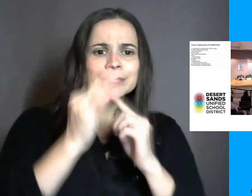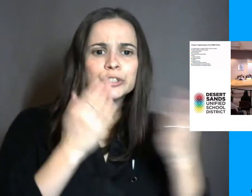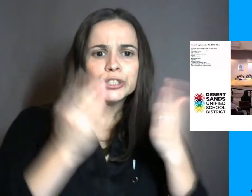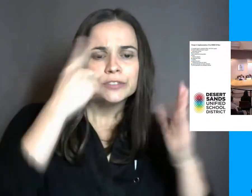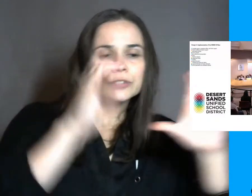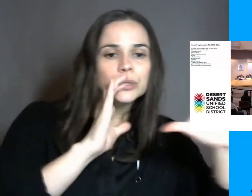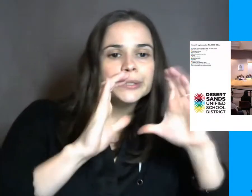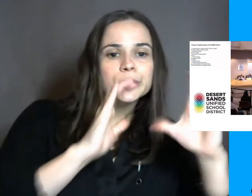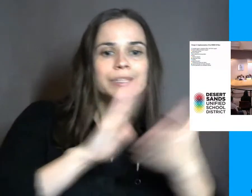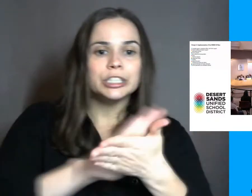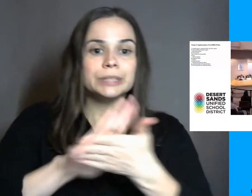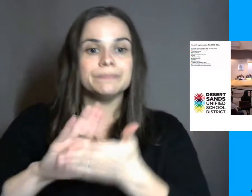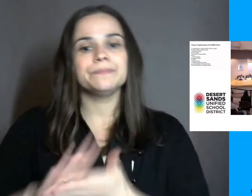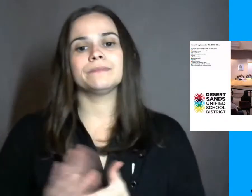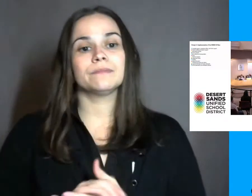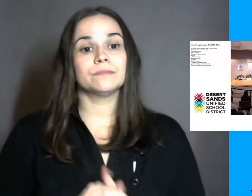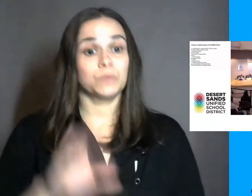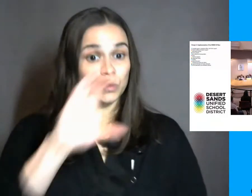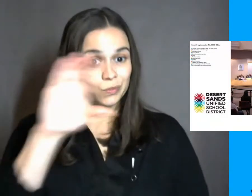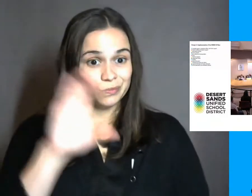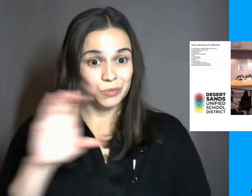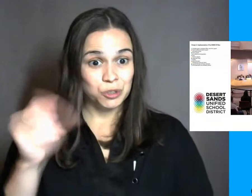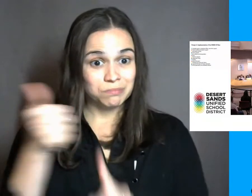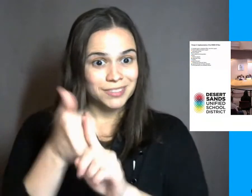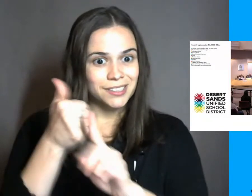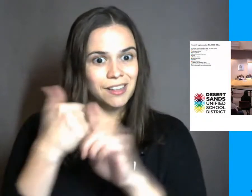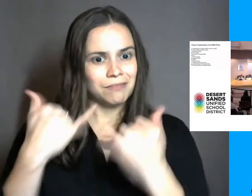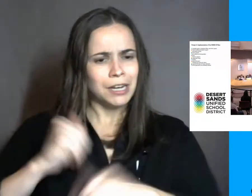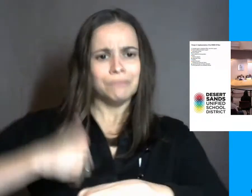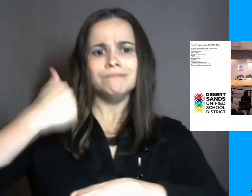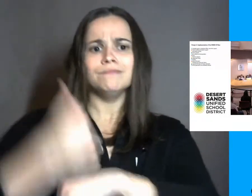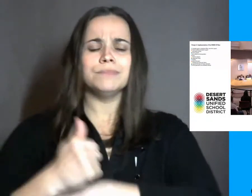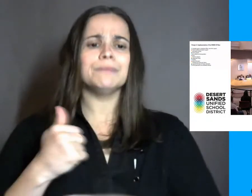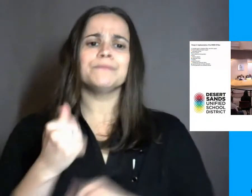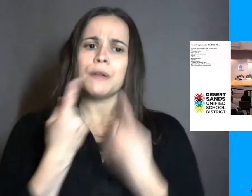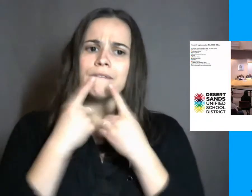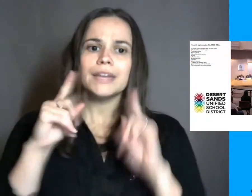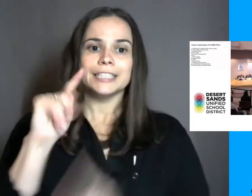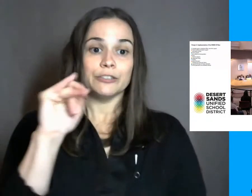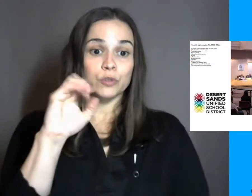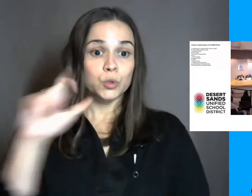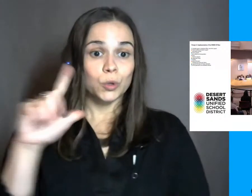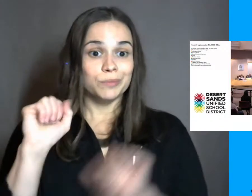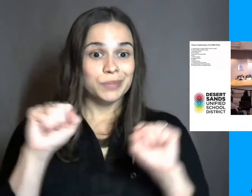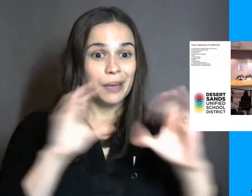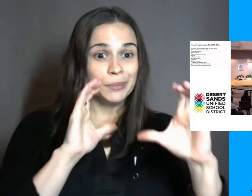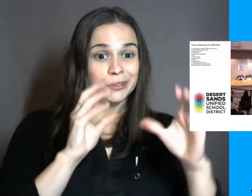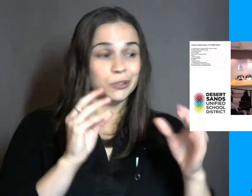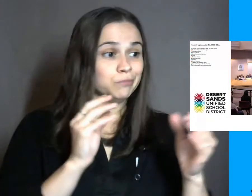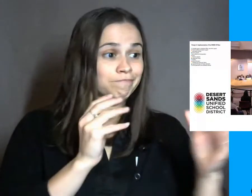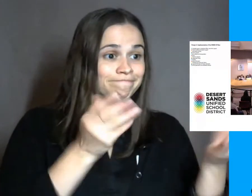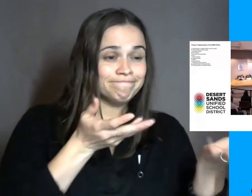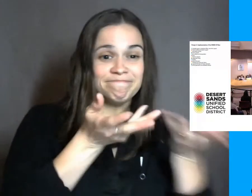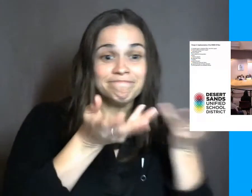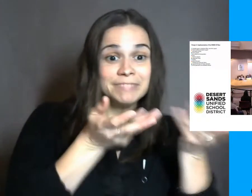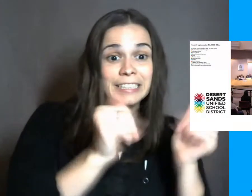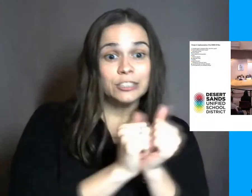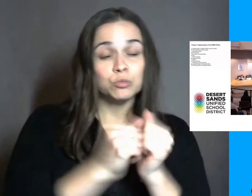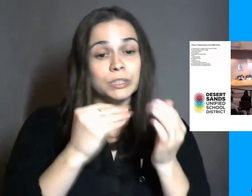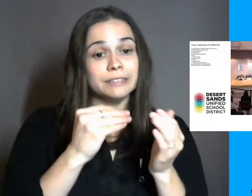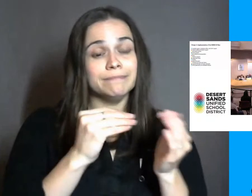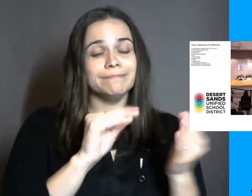the use of Zoom as an effective tool to virtually engage with teachers, parents, community members, and district